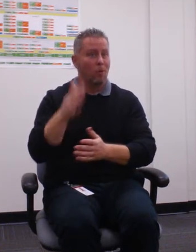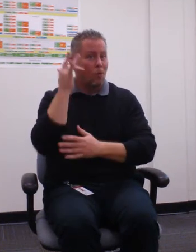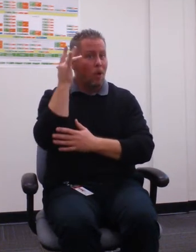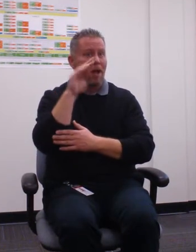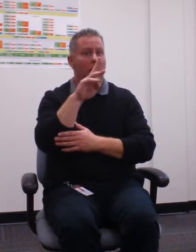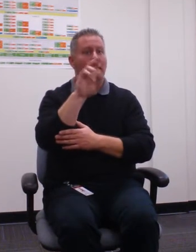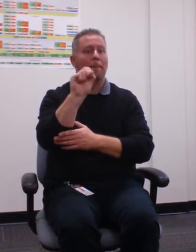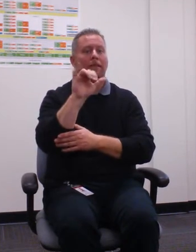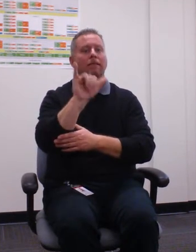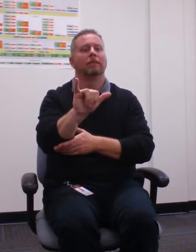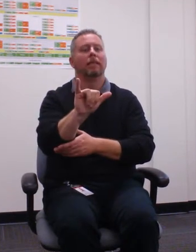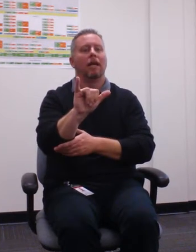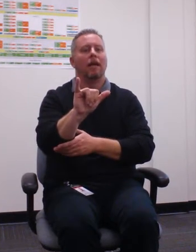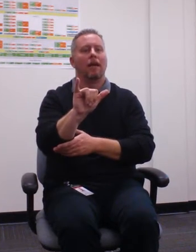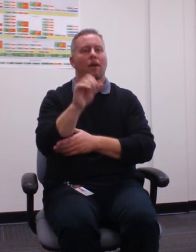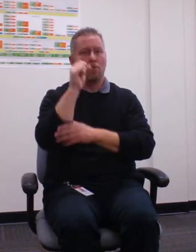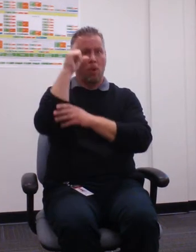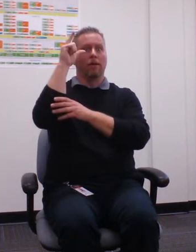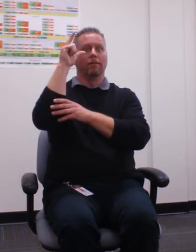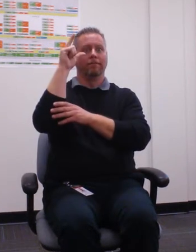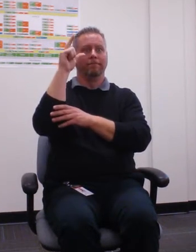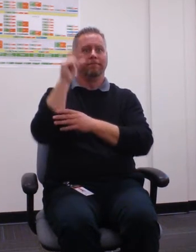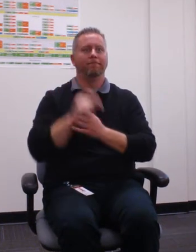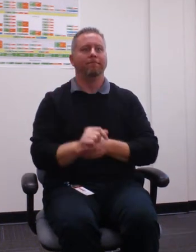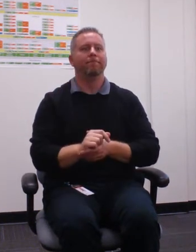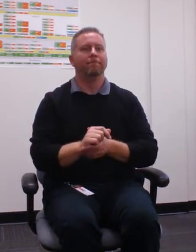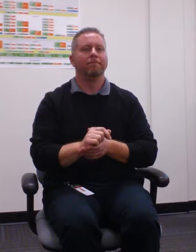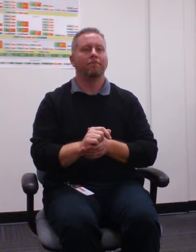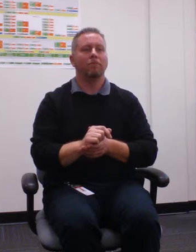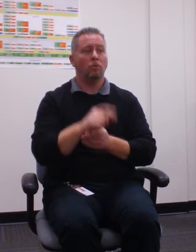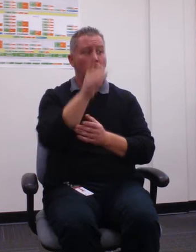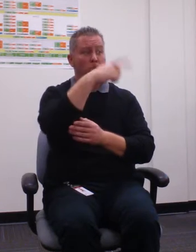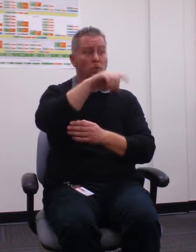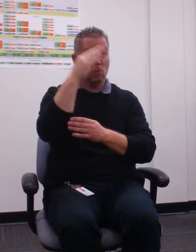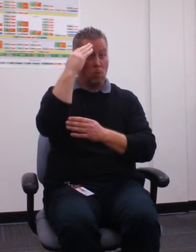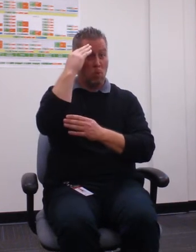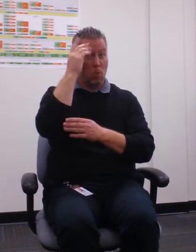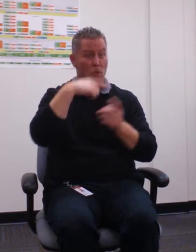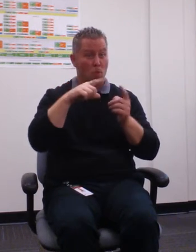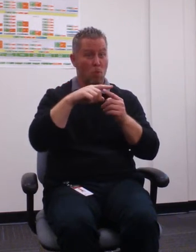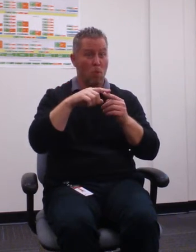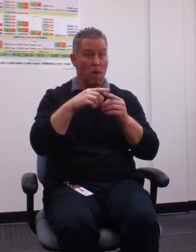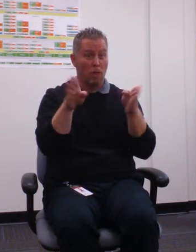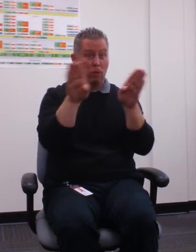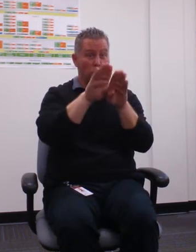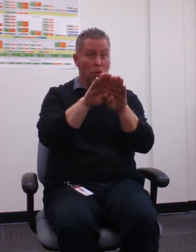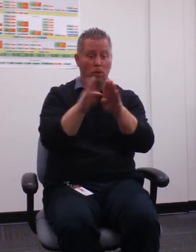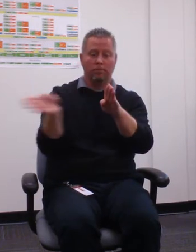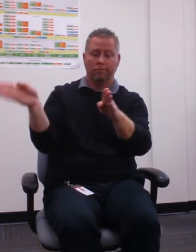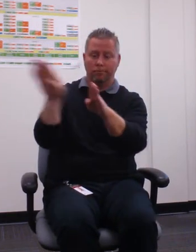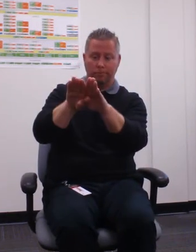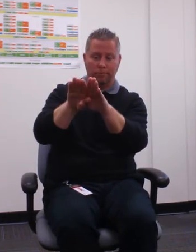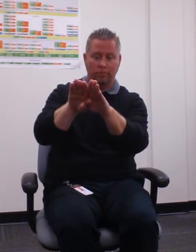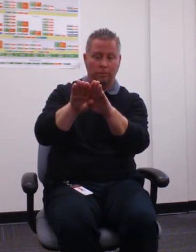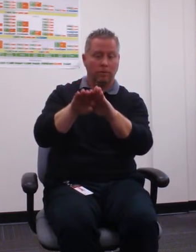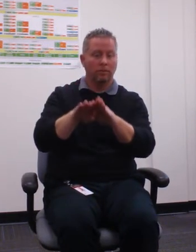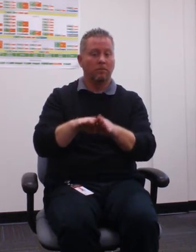awake. So you guys know that when I close the door, I walk away from the car,